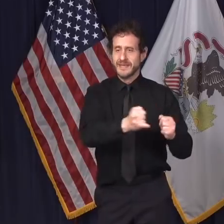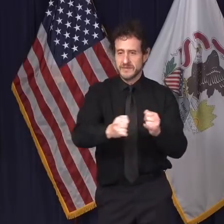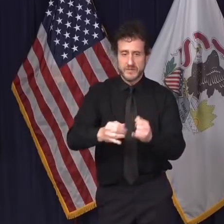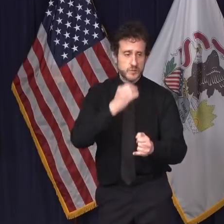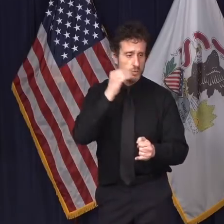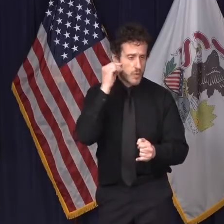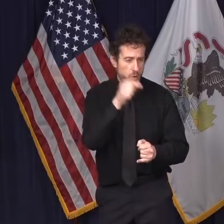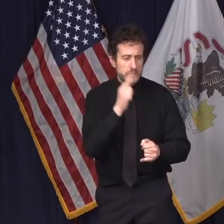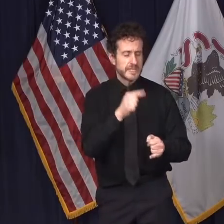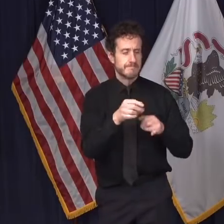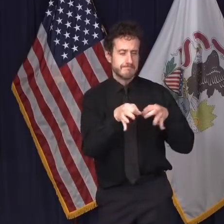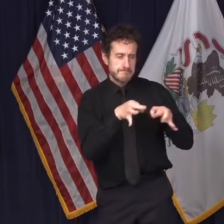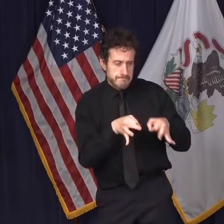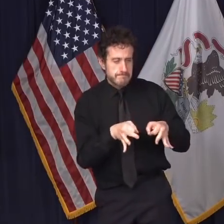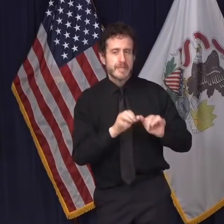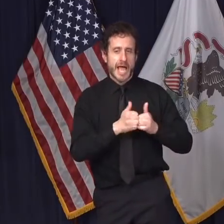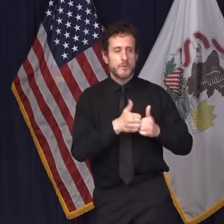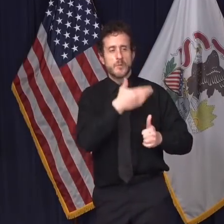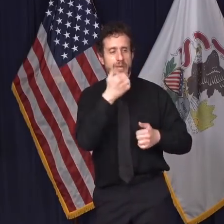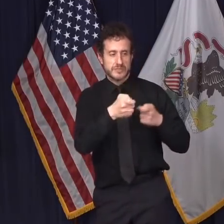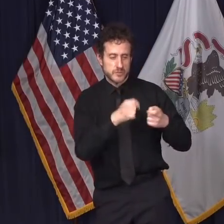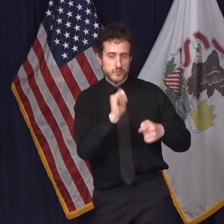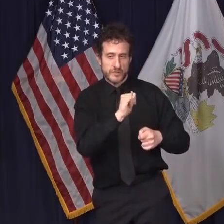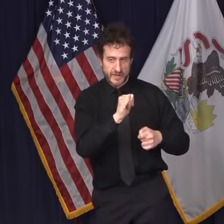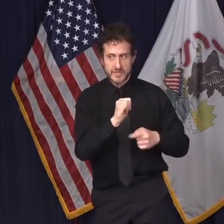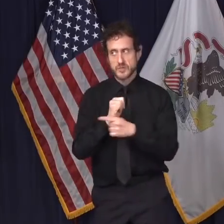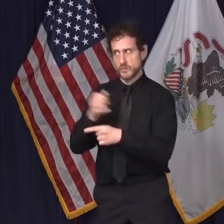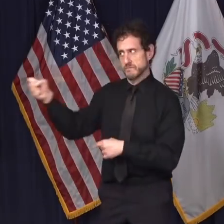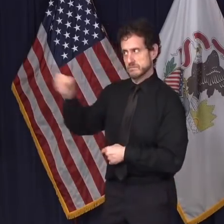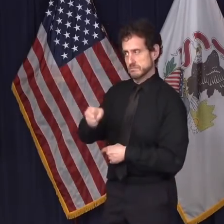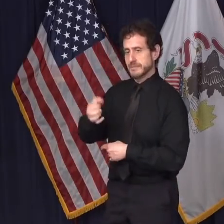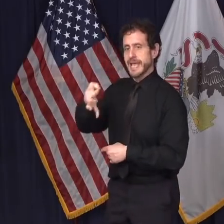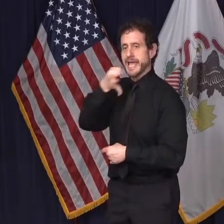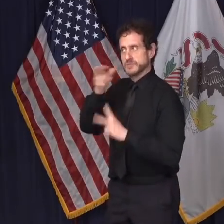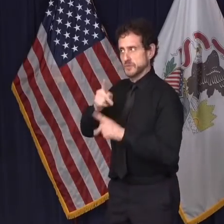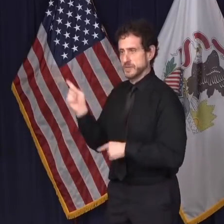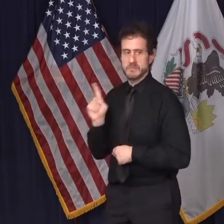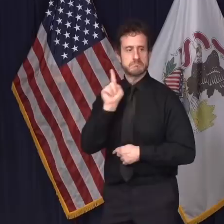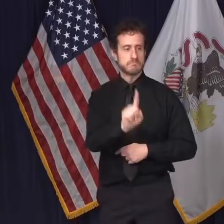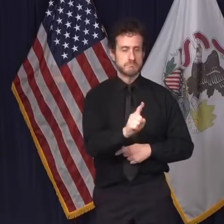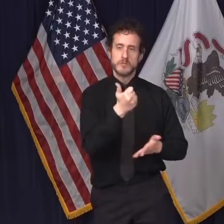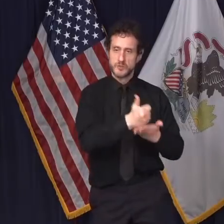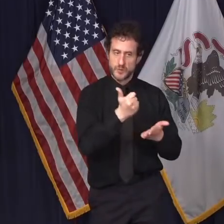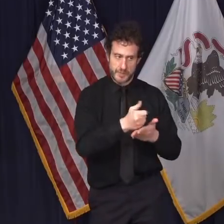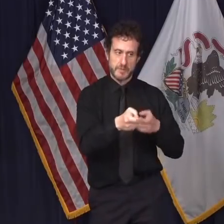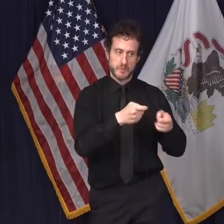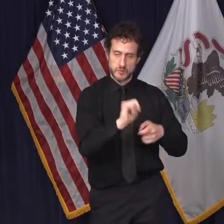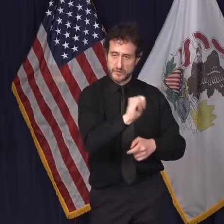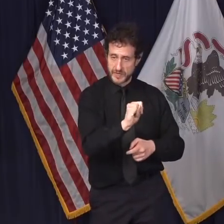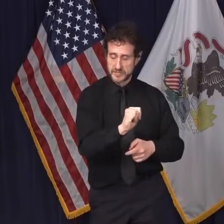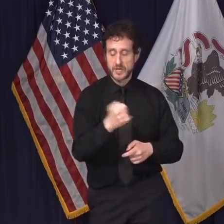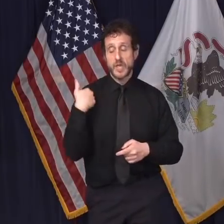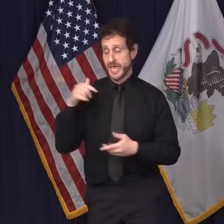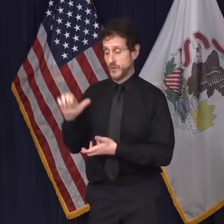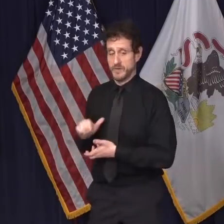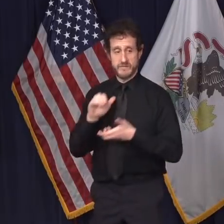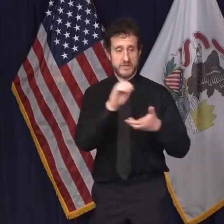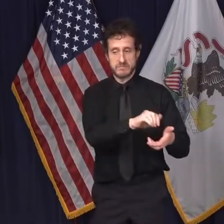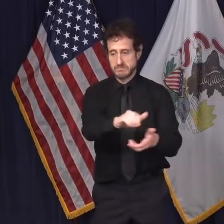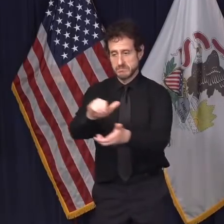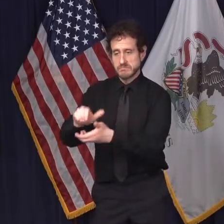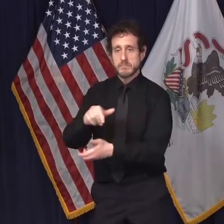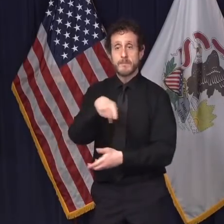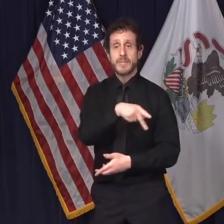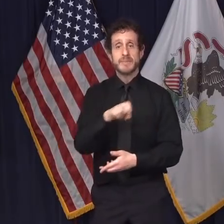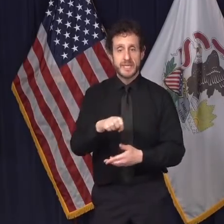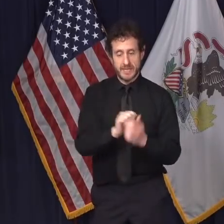infection control experts. And we have delivered PPE to every nursing home in the state and